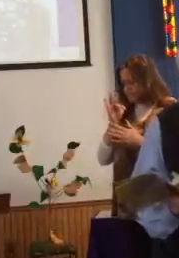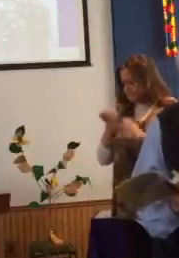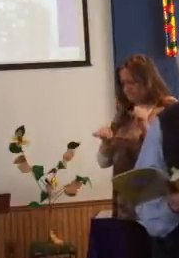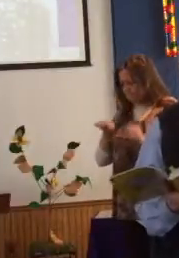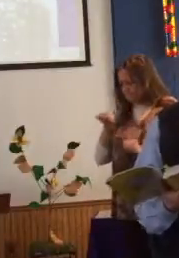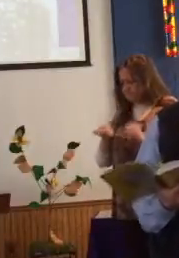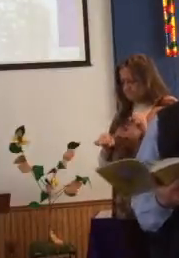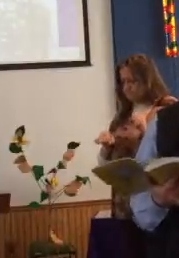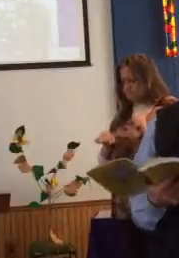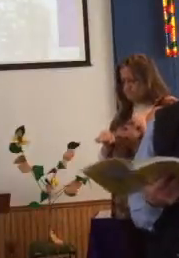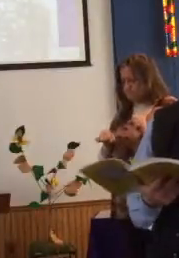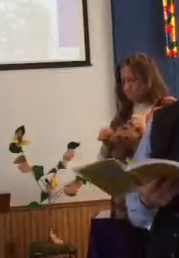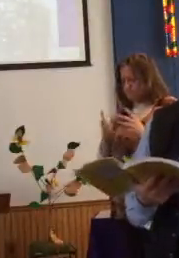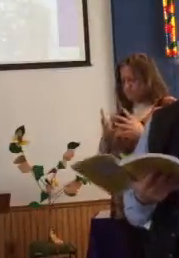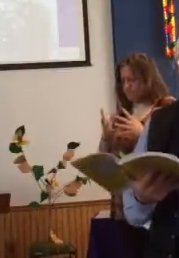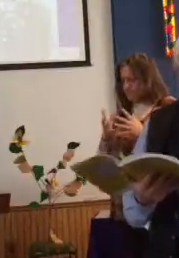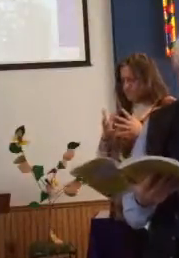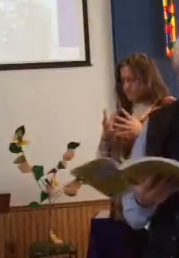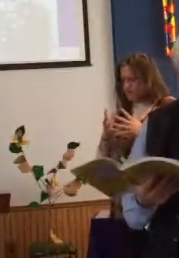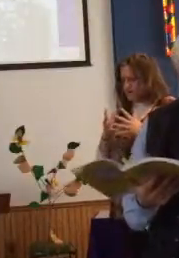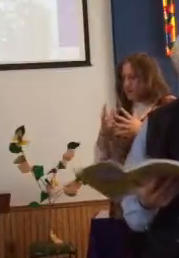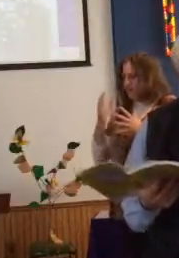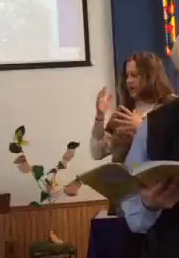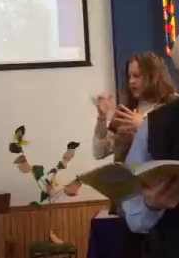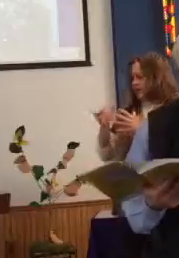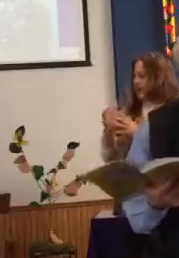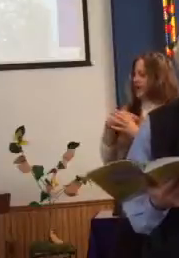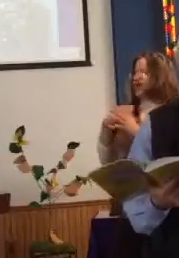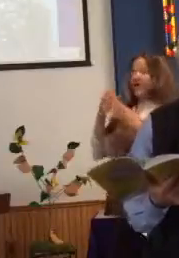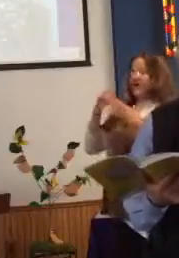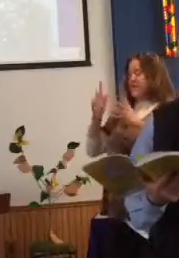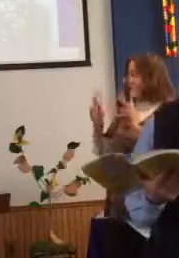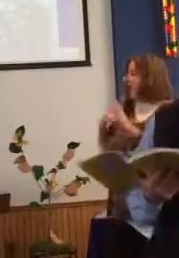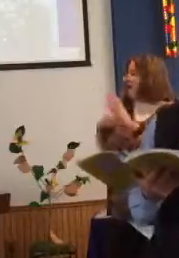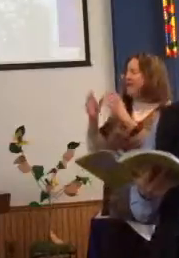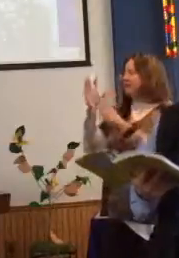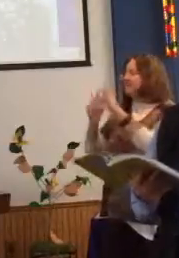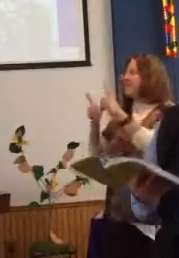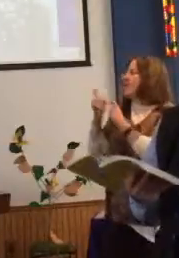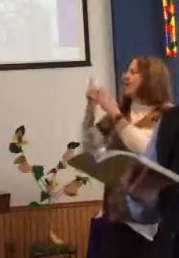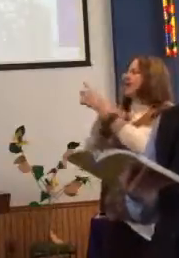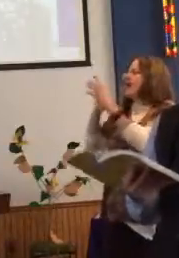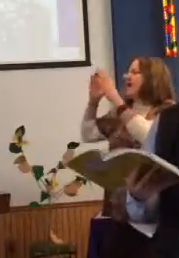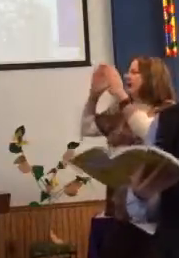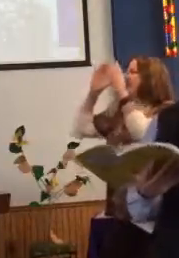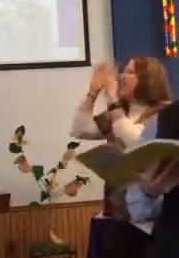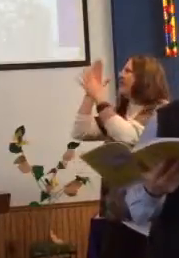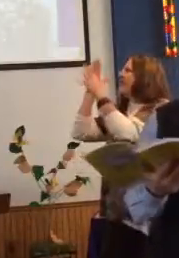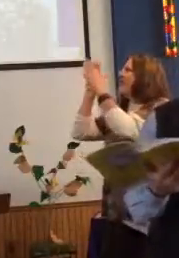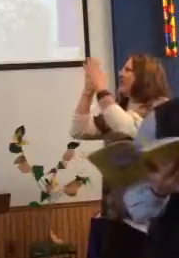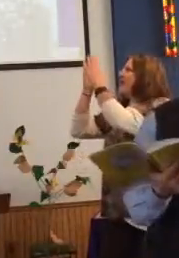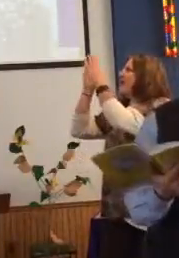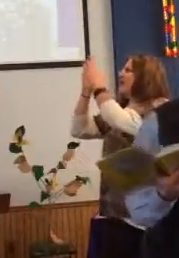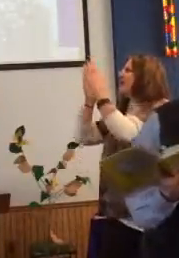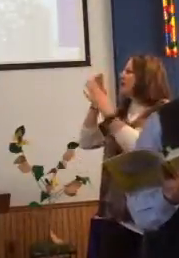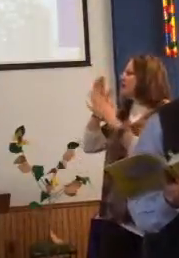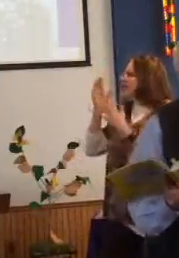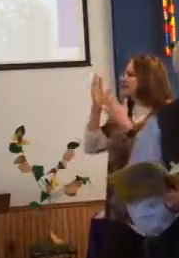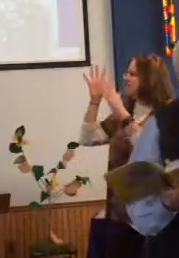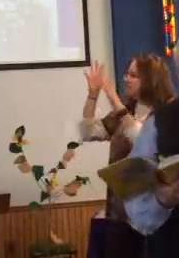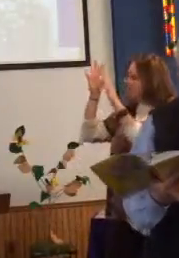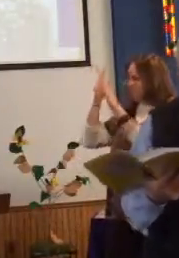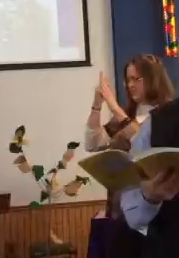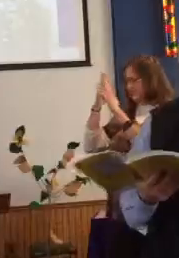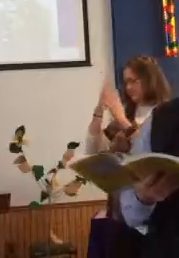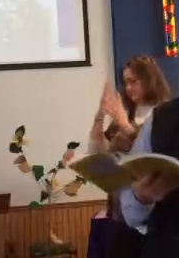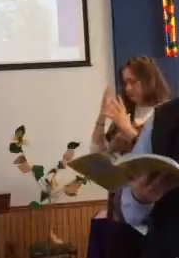the hope that lit up the pillar dimmed. All seemed confused and unreal. The way